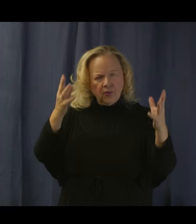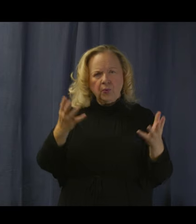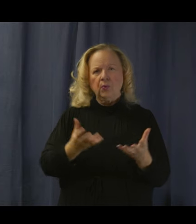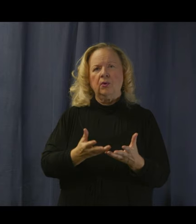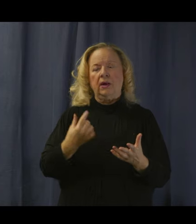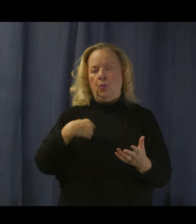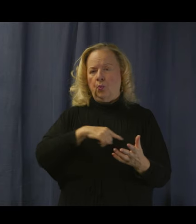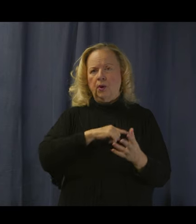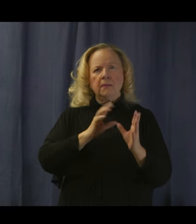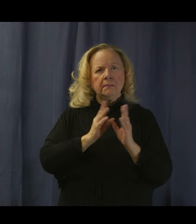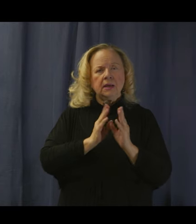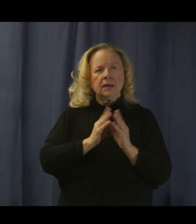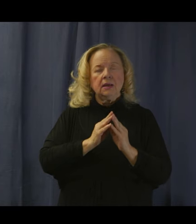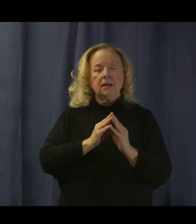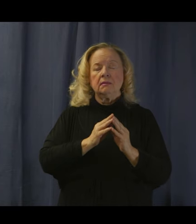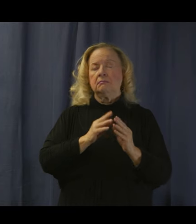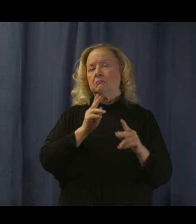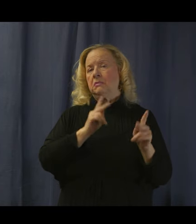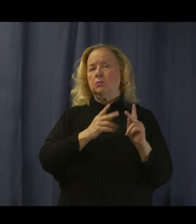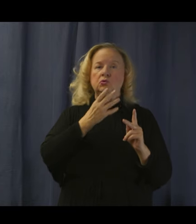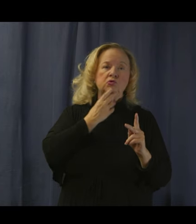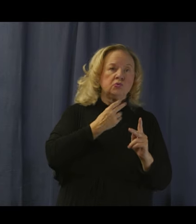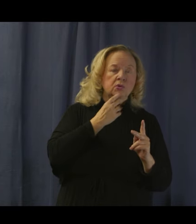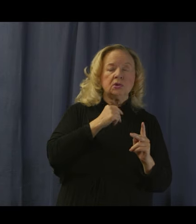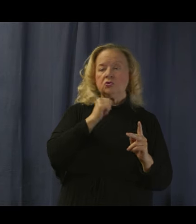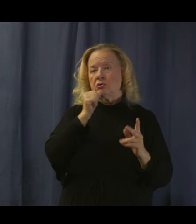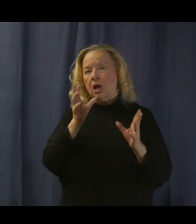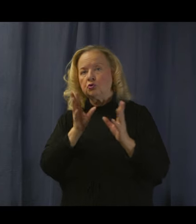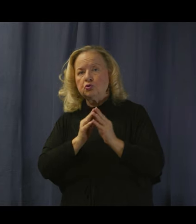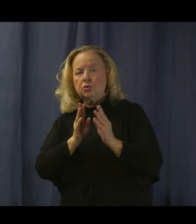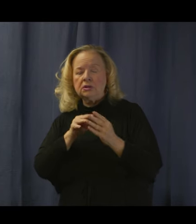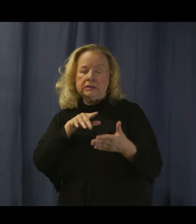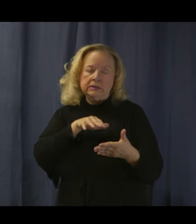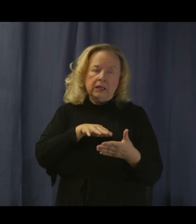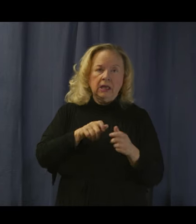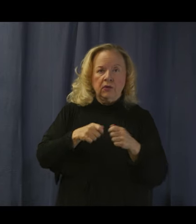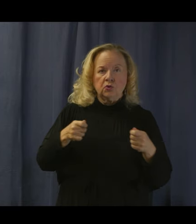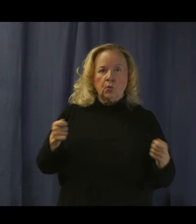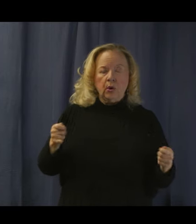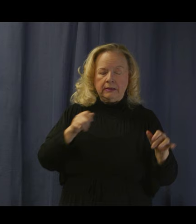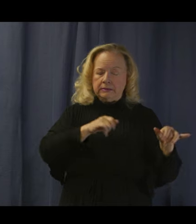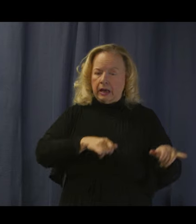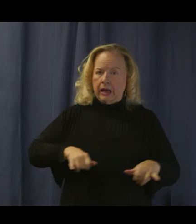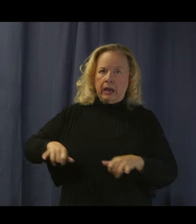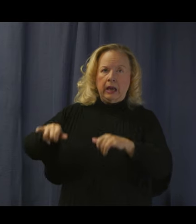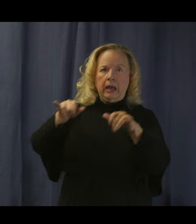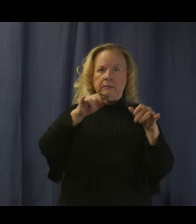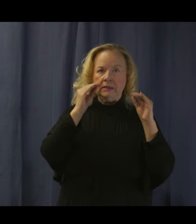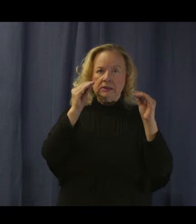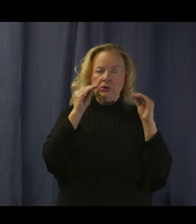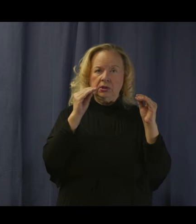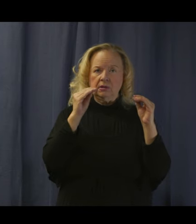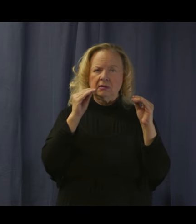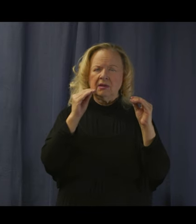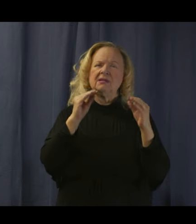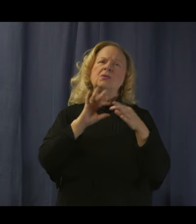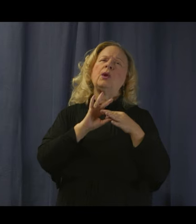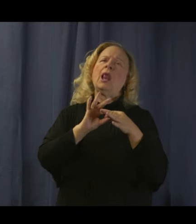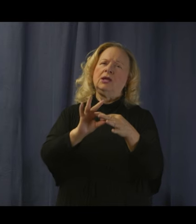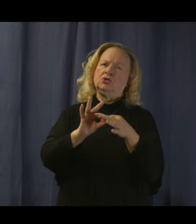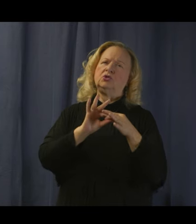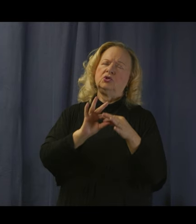all over the world today who are studying the Torah portions. And to me, it's always about relationships. It's always about coming